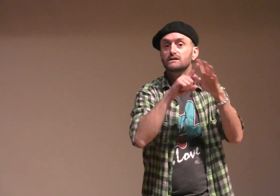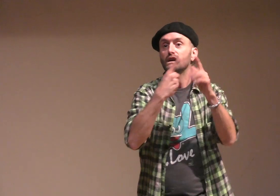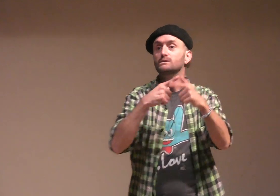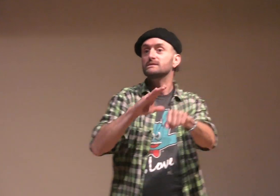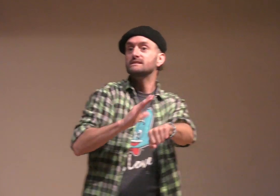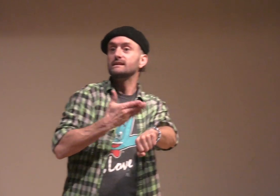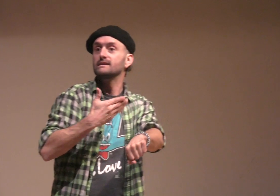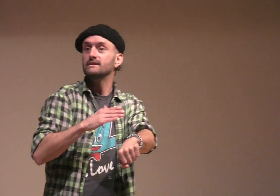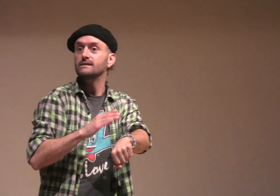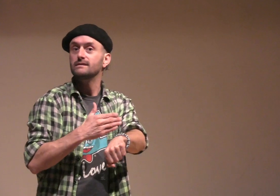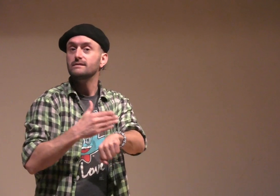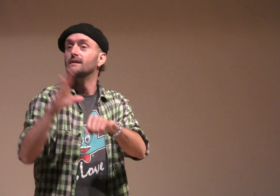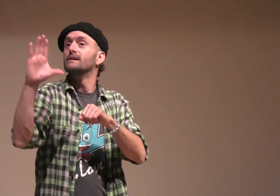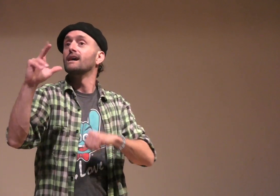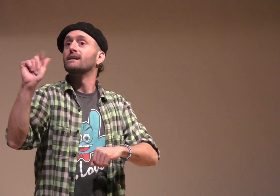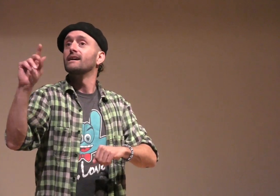the sunrise and starts to sing,